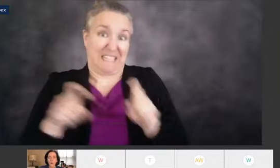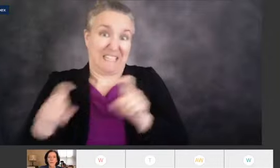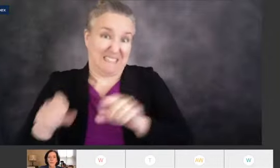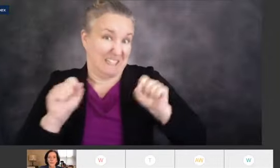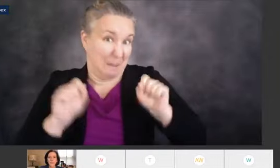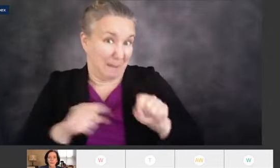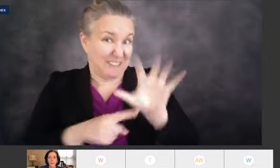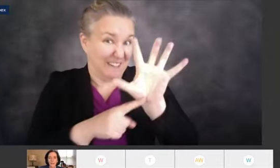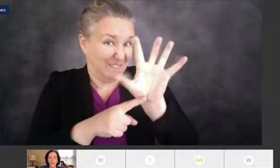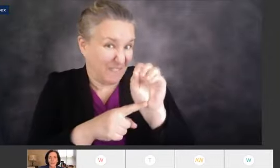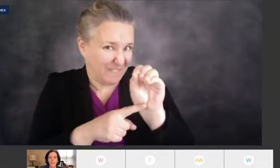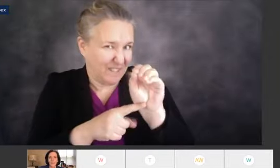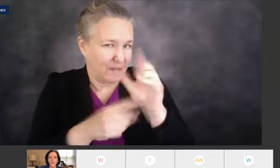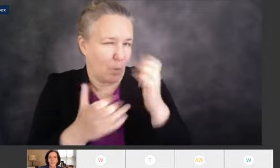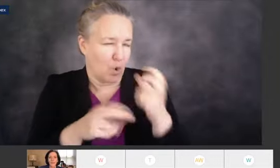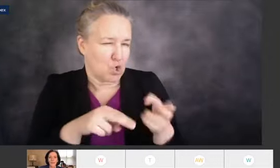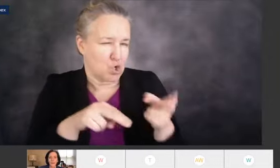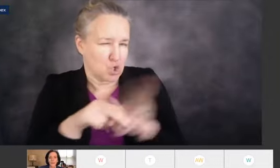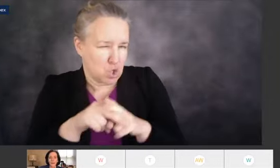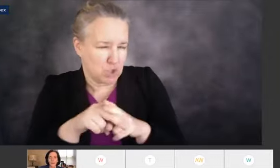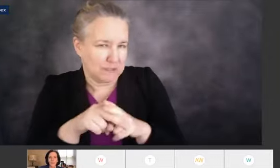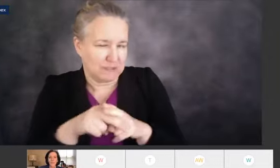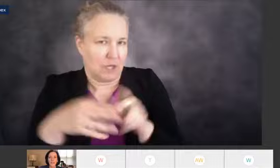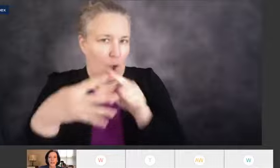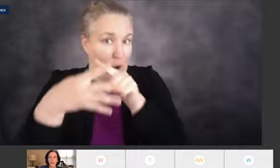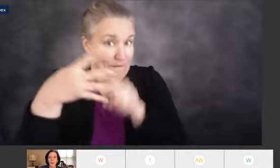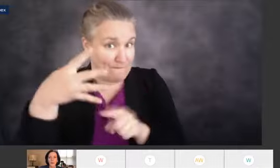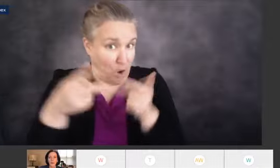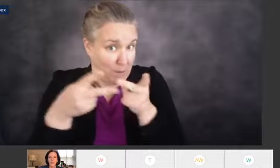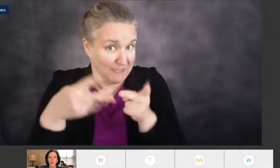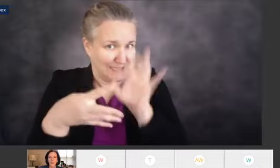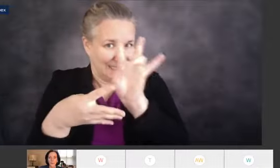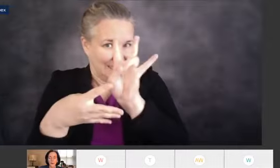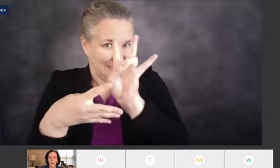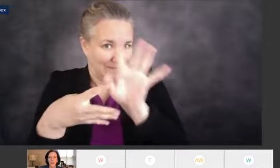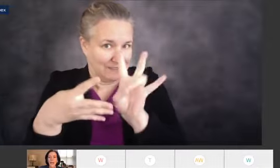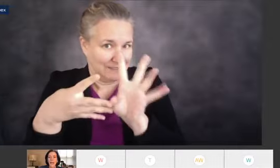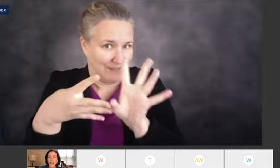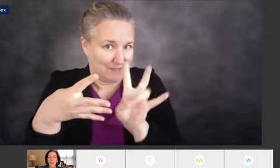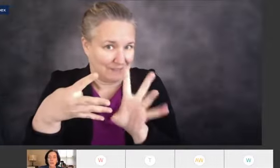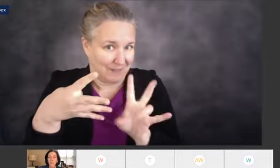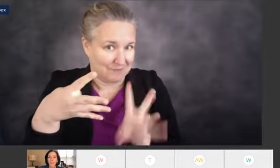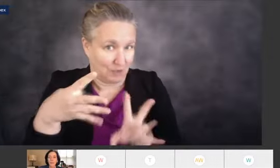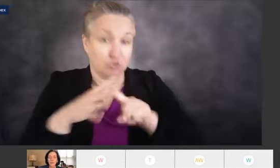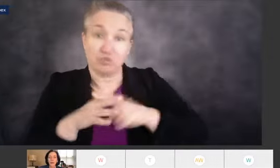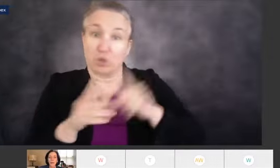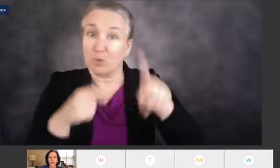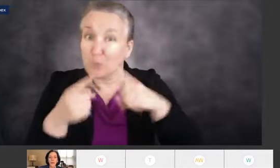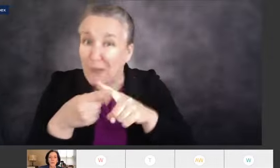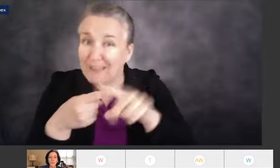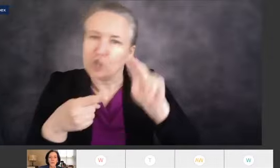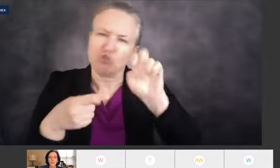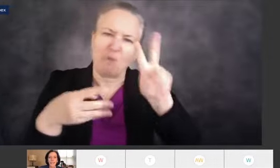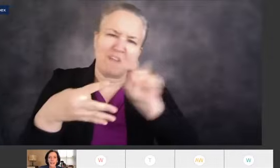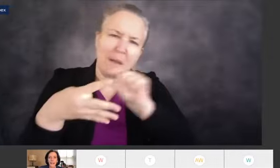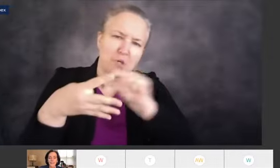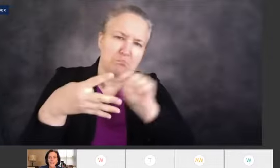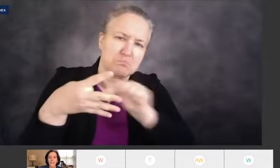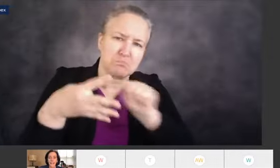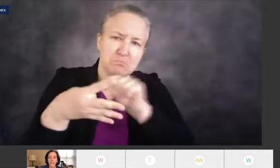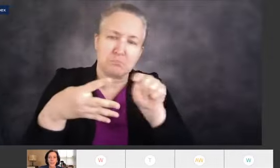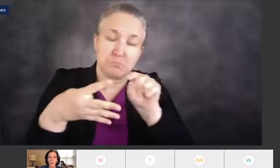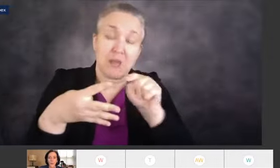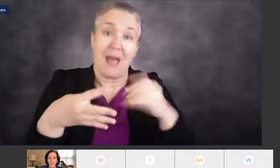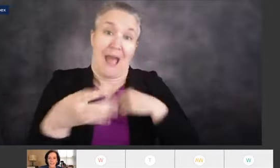at our 4 busiest locations to 75 tests per day in early November. I should be able to announce those